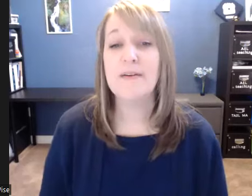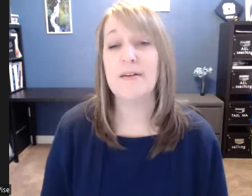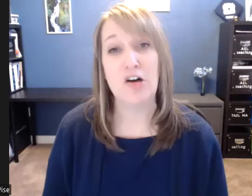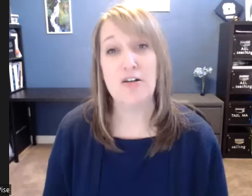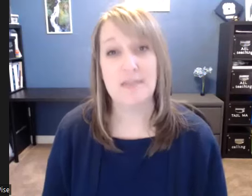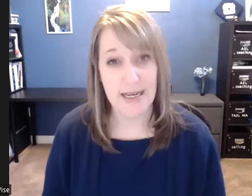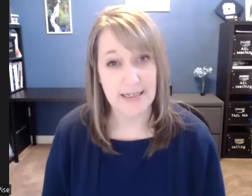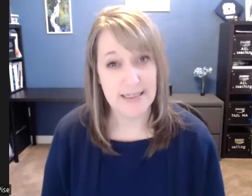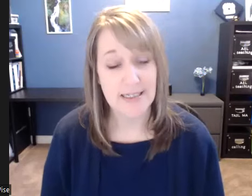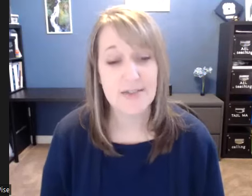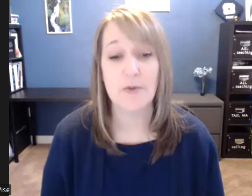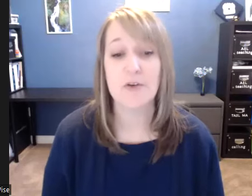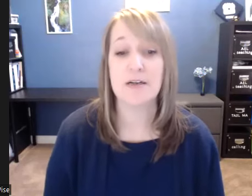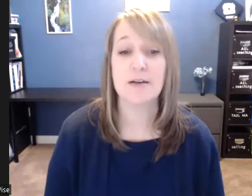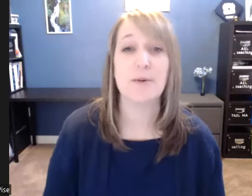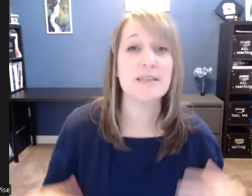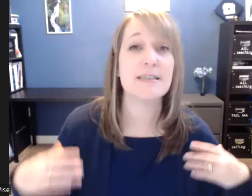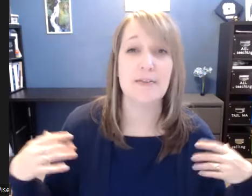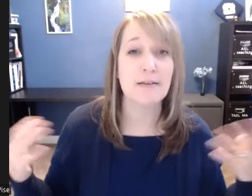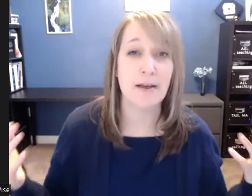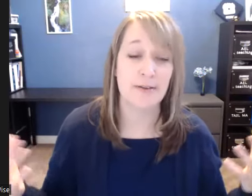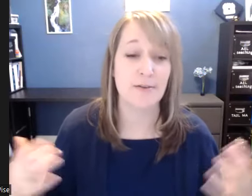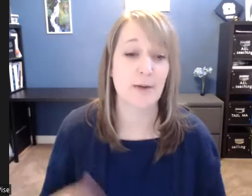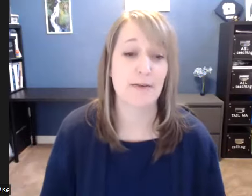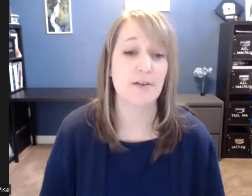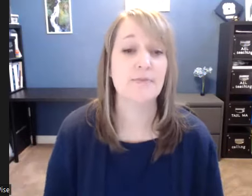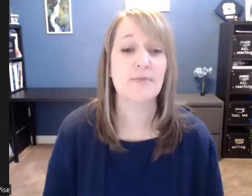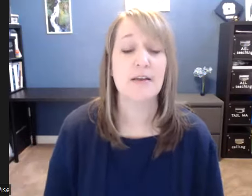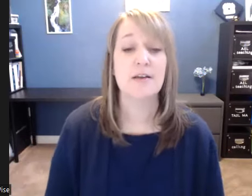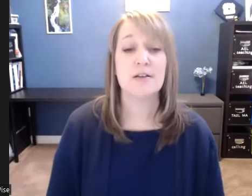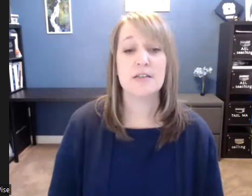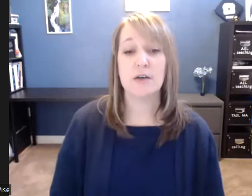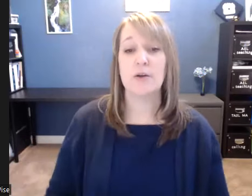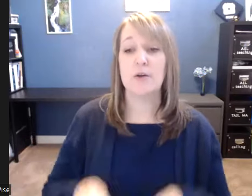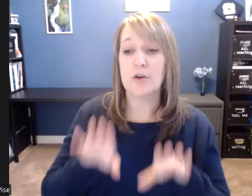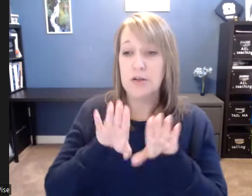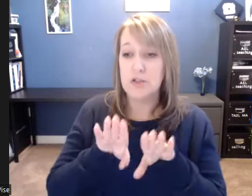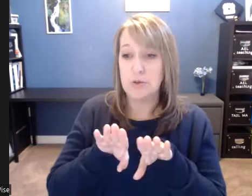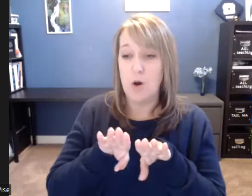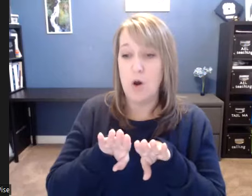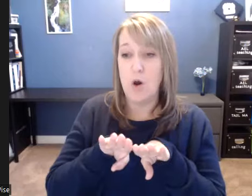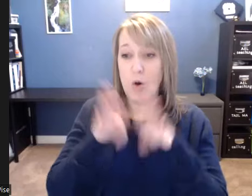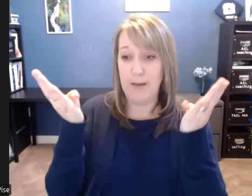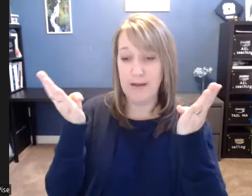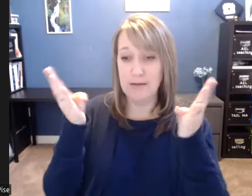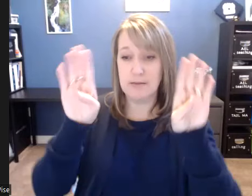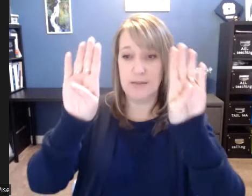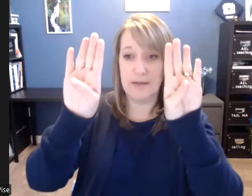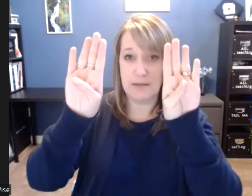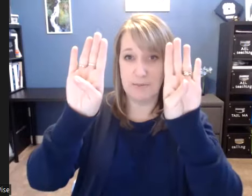Open all night. So if you're talking about a 7-Eleven or whatever, so you're gonna do open, so that's the